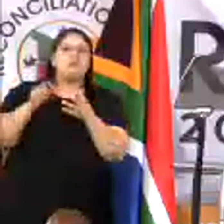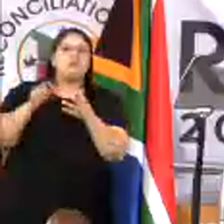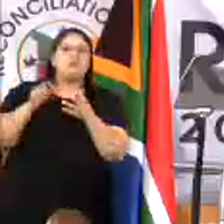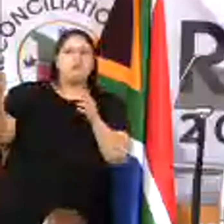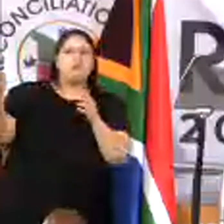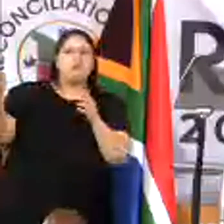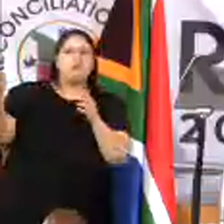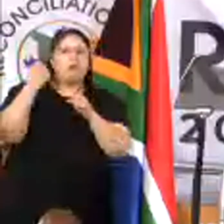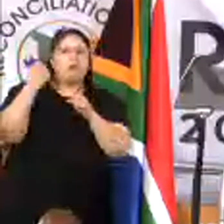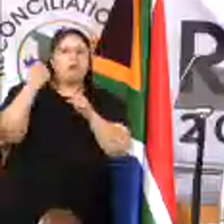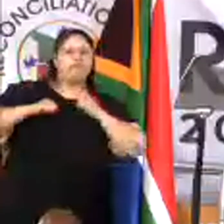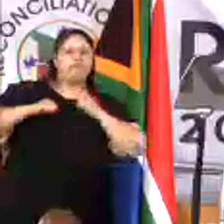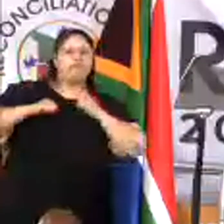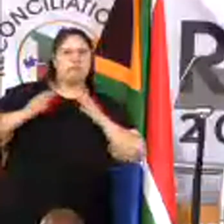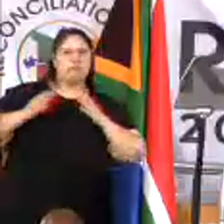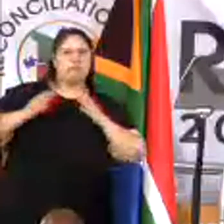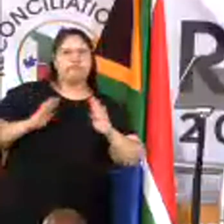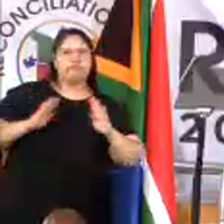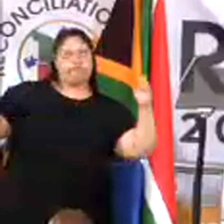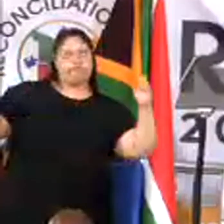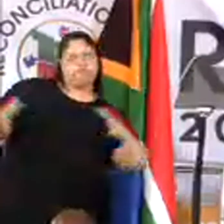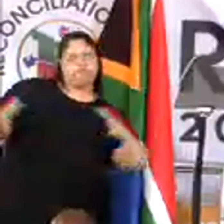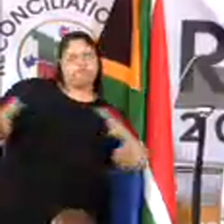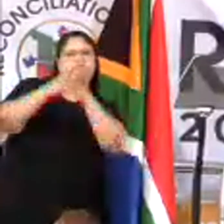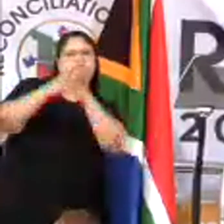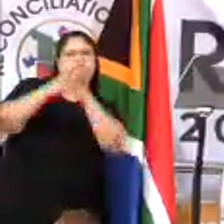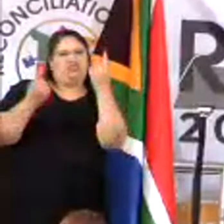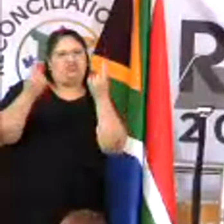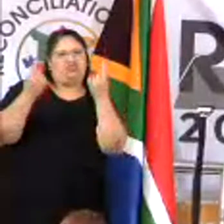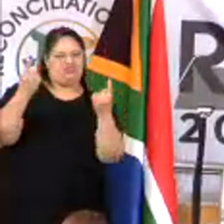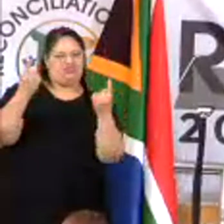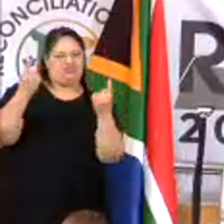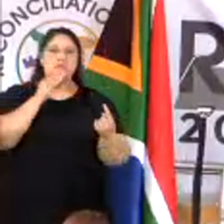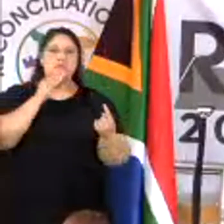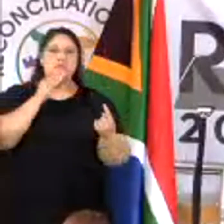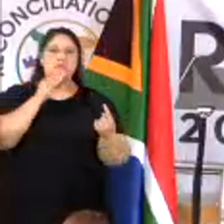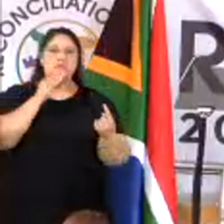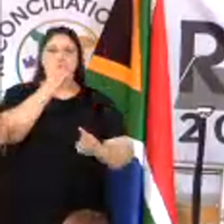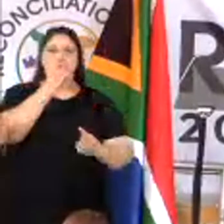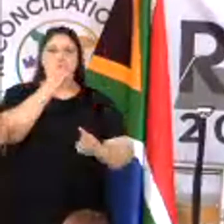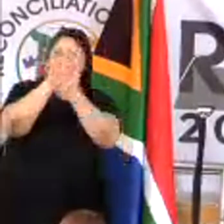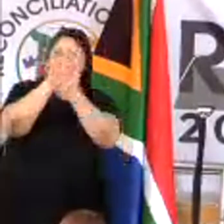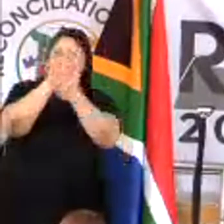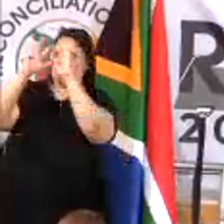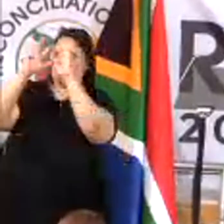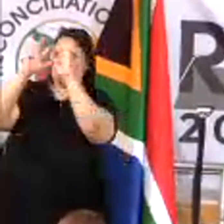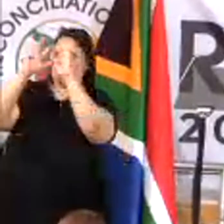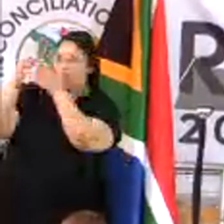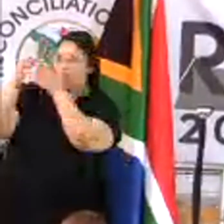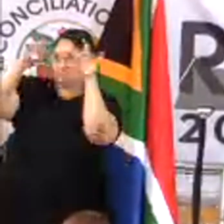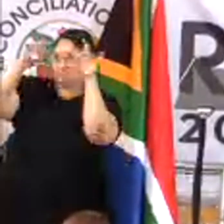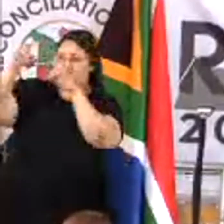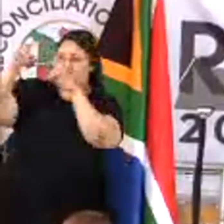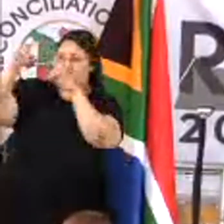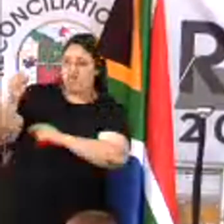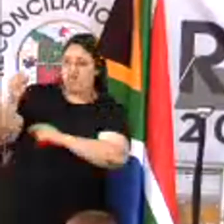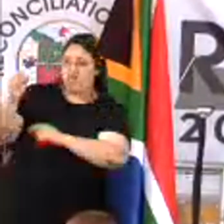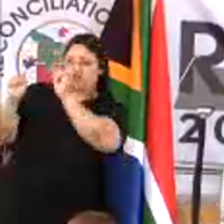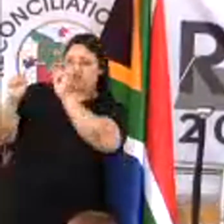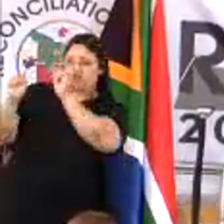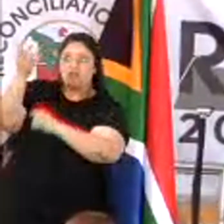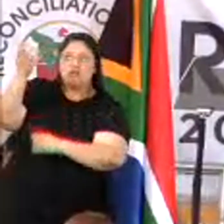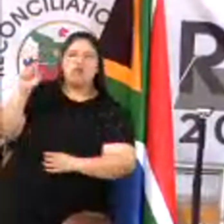act in solidarity with each other, so that when one part of the world suffers and